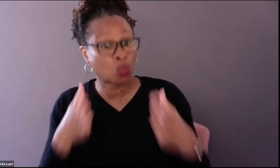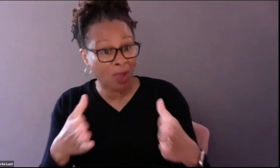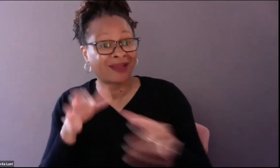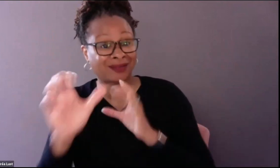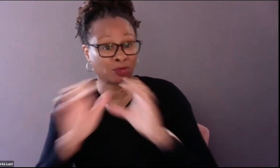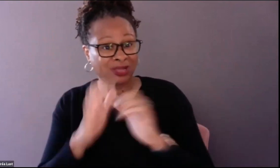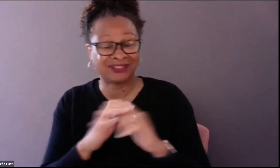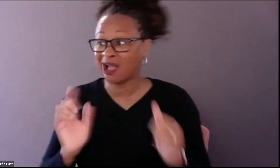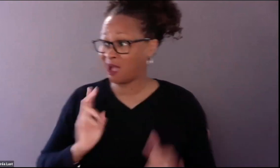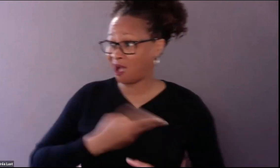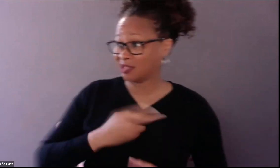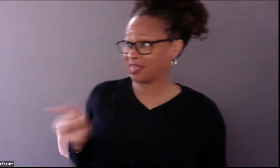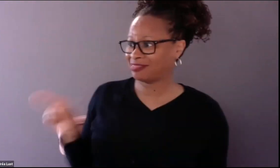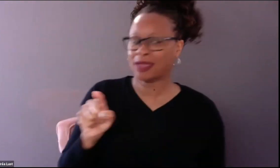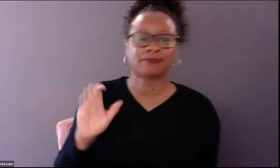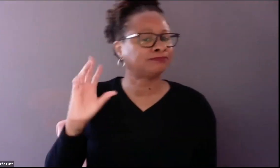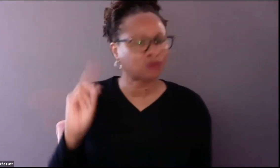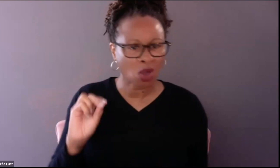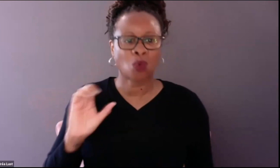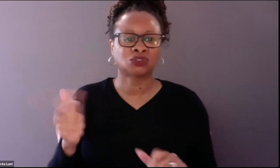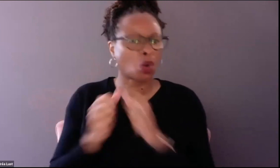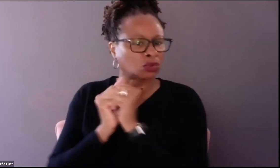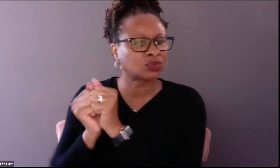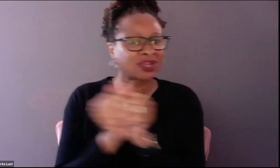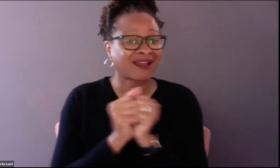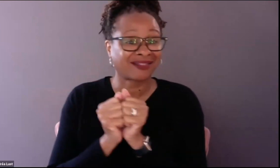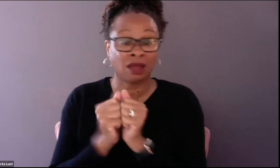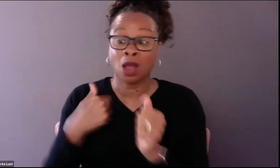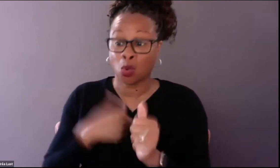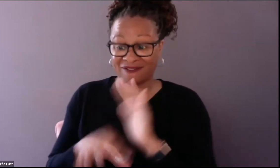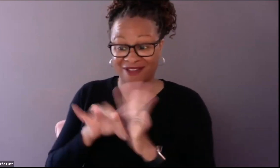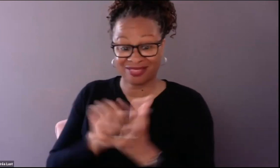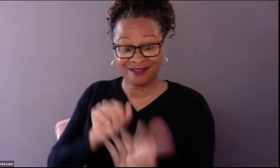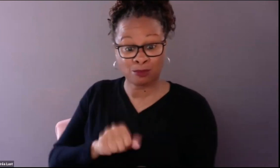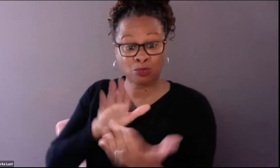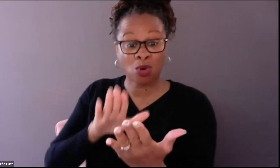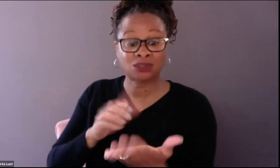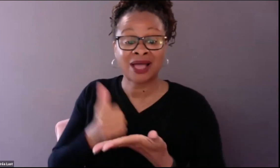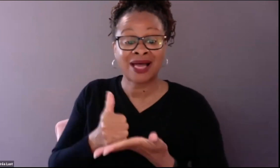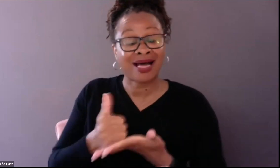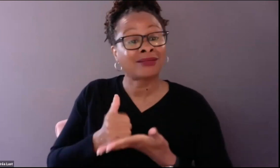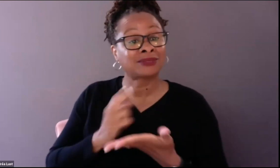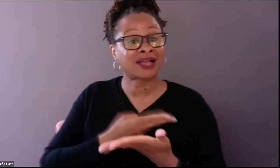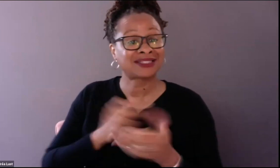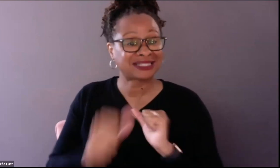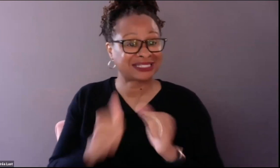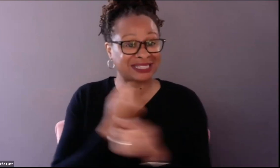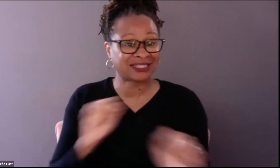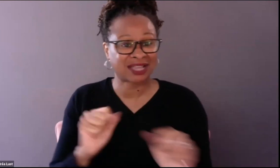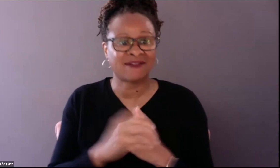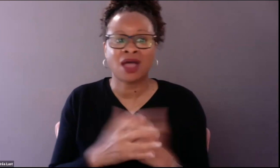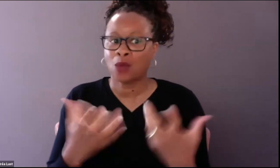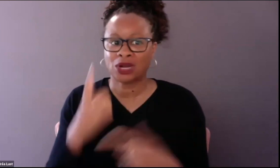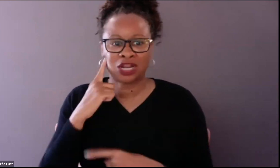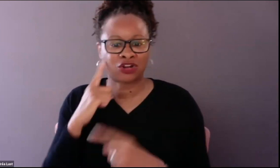It's all together. We find that approach helps us stay safe. And I would love to hear from Dr. Kalonji